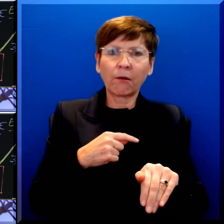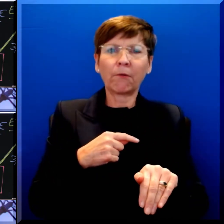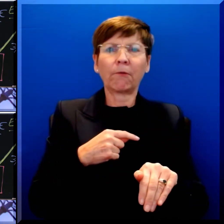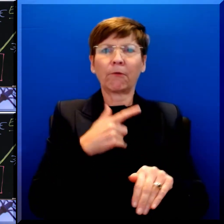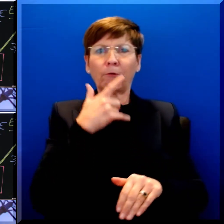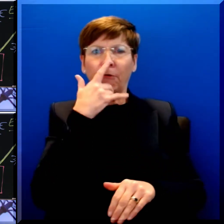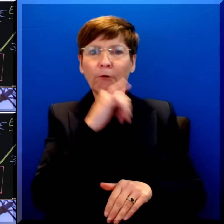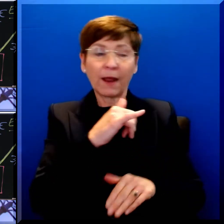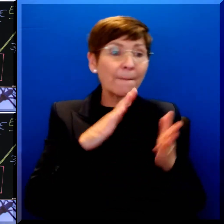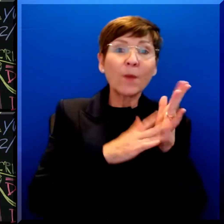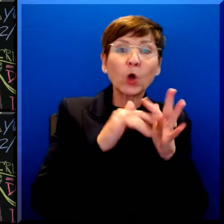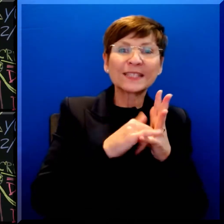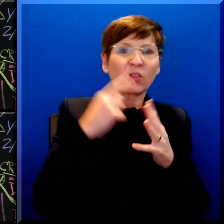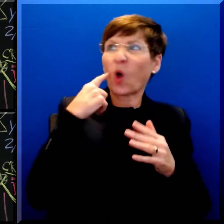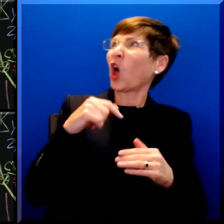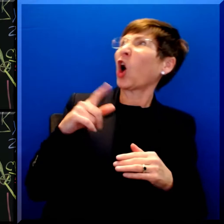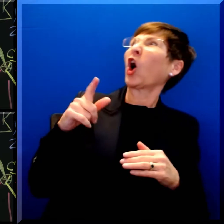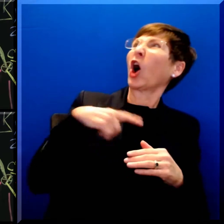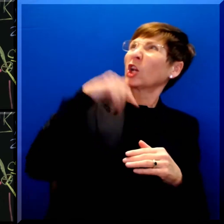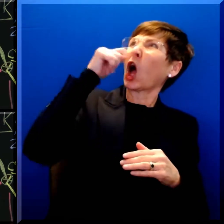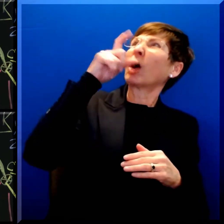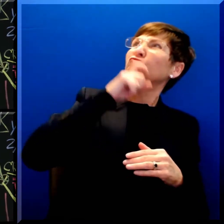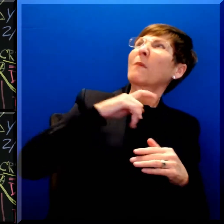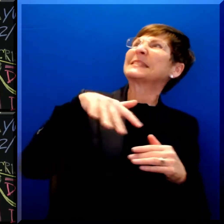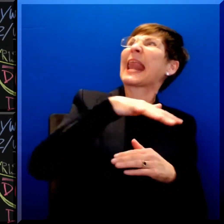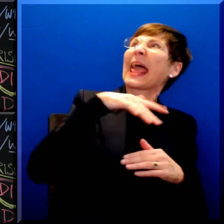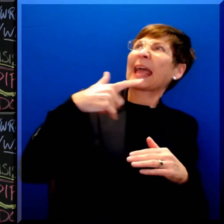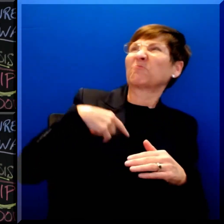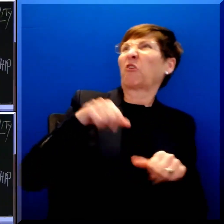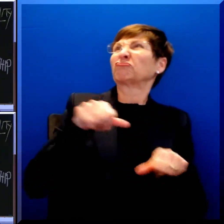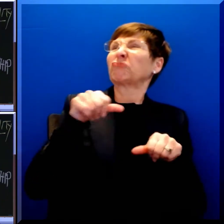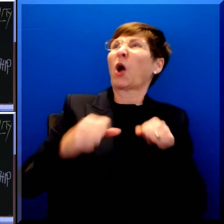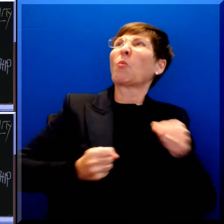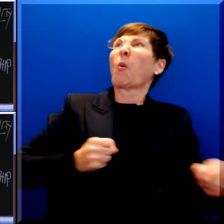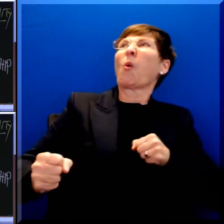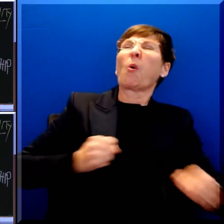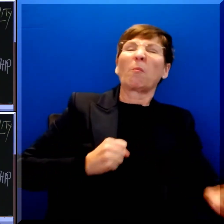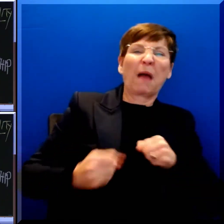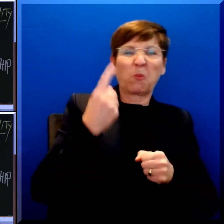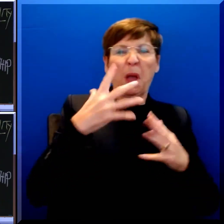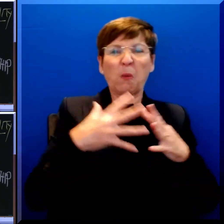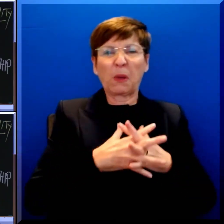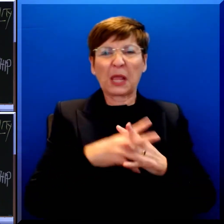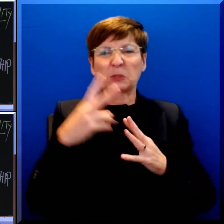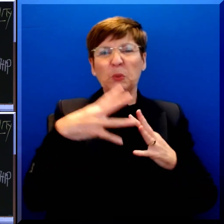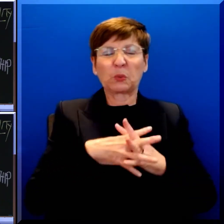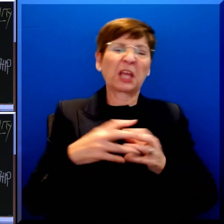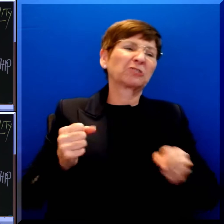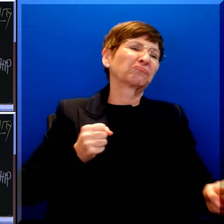thought, man, I'll just probably take a couple weeks to get to the promised land, right? Maybe a month or two. Woo, we're out of Egypt. 40